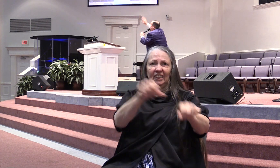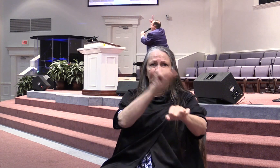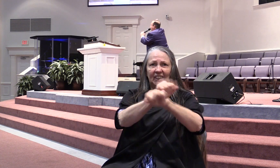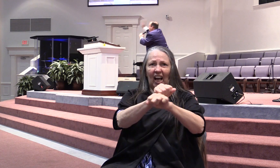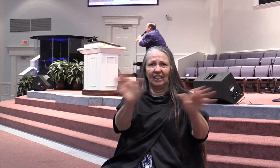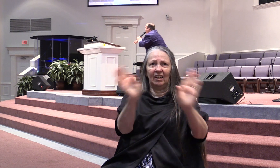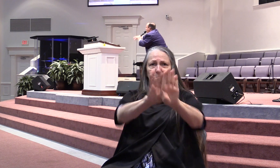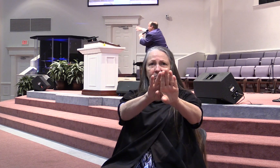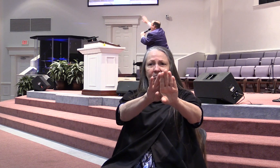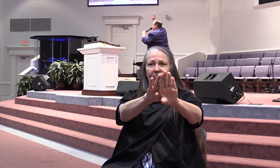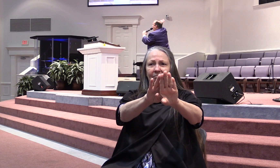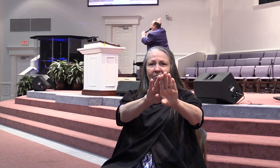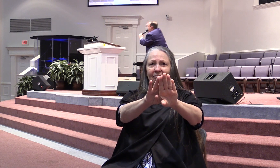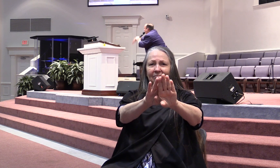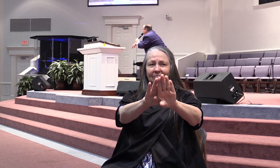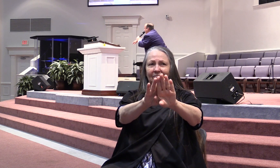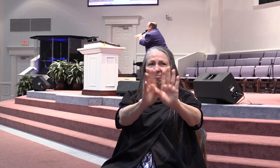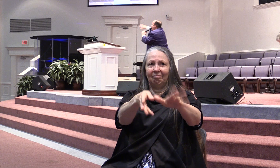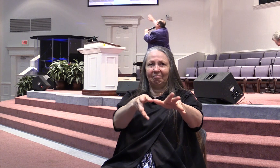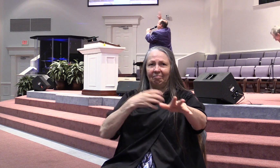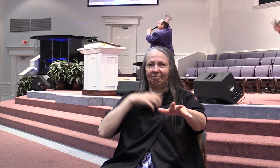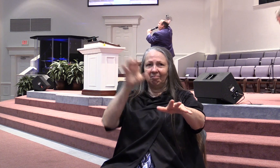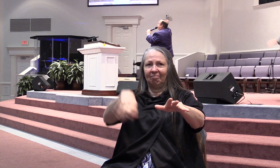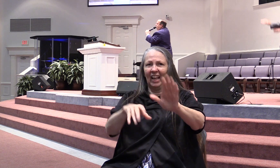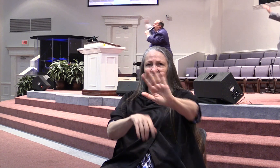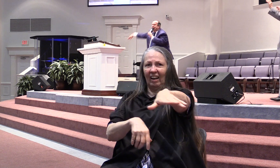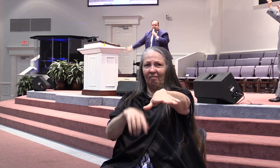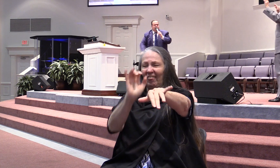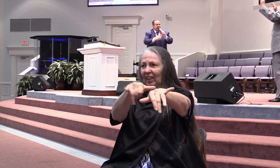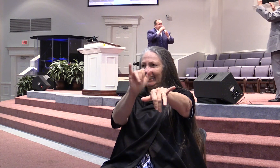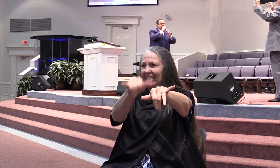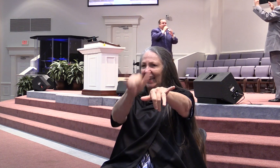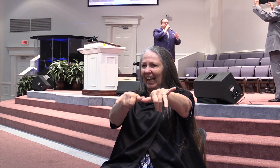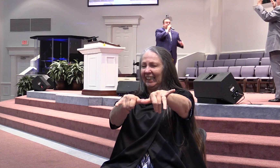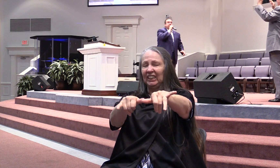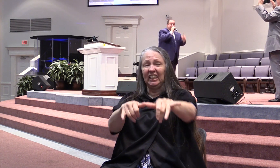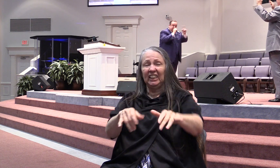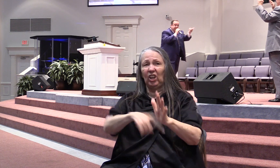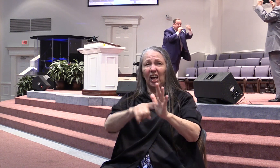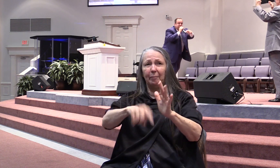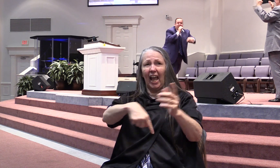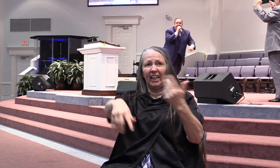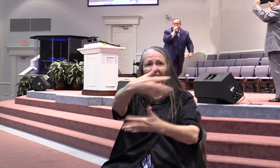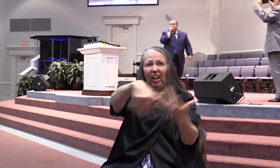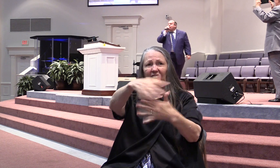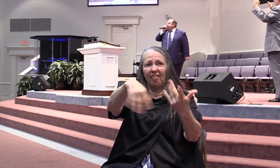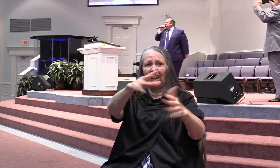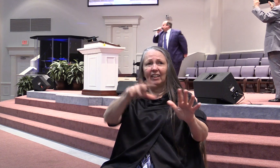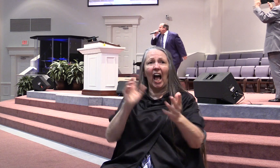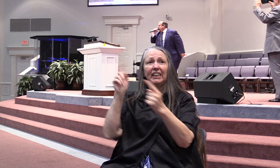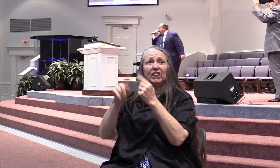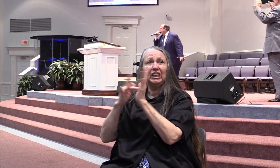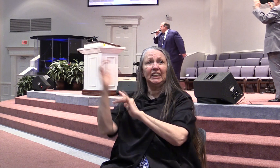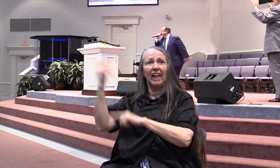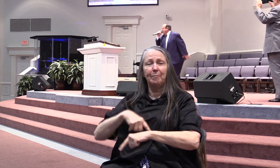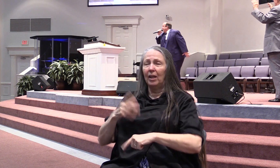about everything that's wrong with the church and all the problems, and just let them whine till Jesus comes, and probably for 7 years thereafter. But there's some